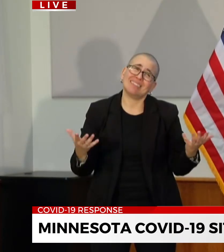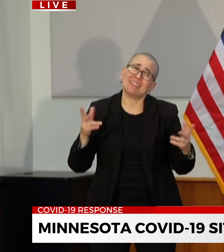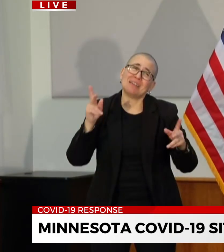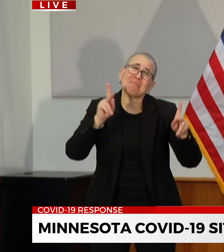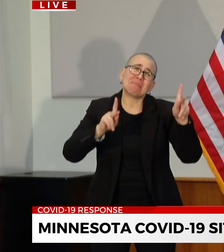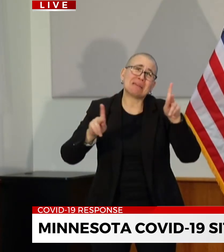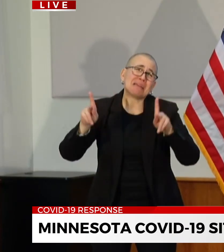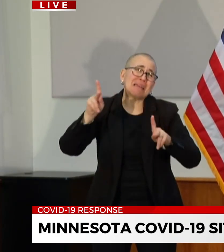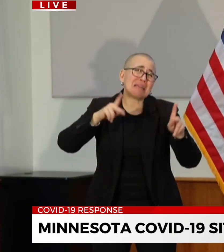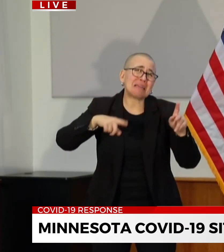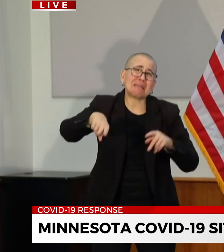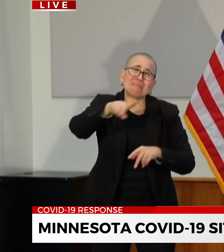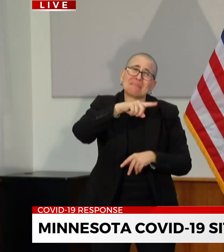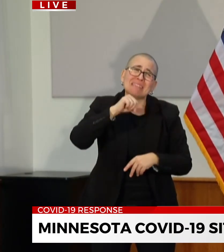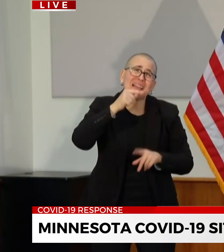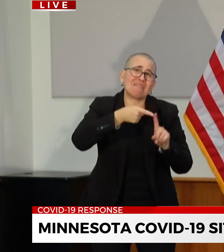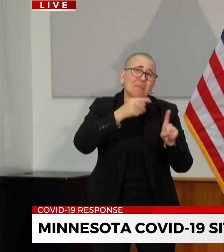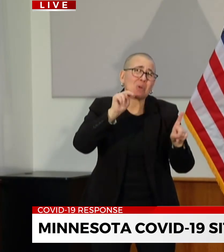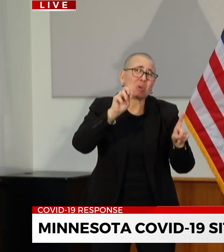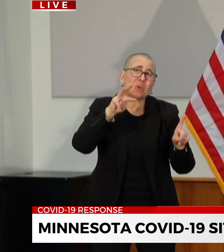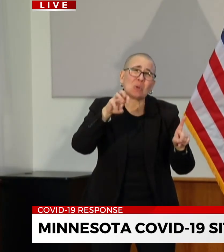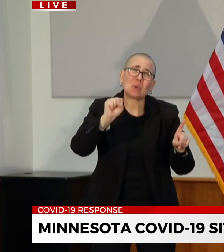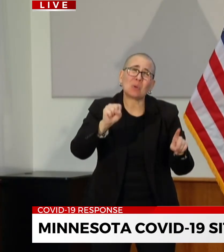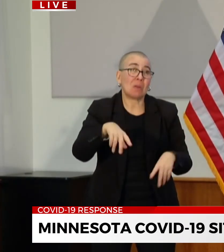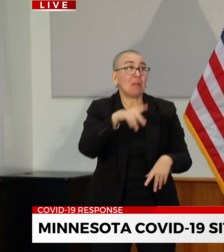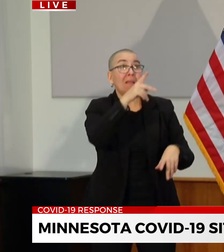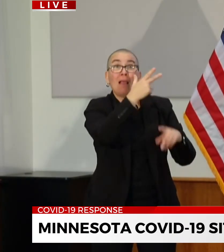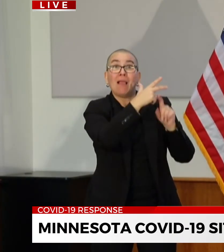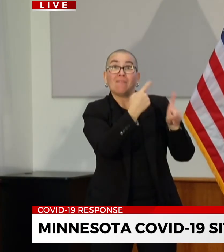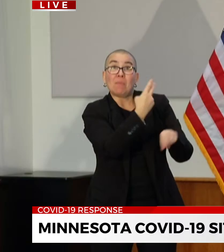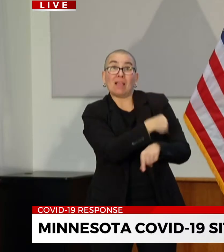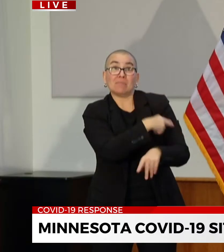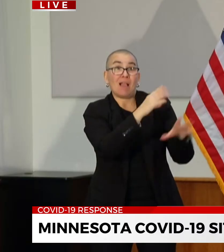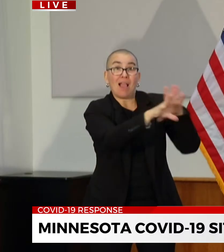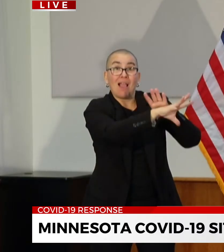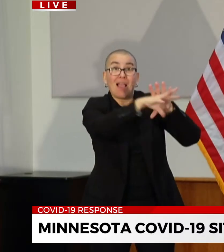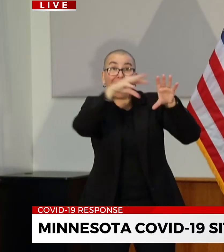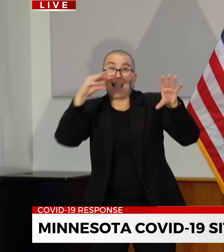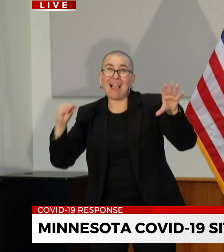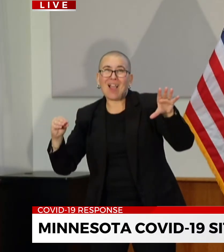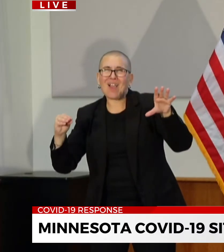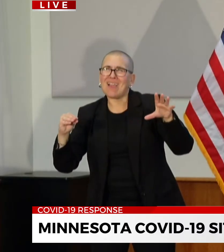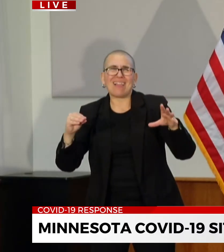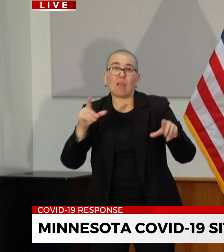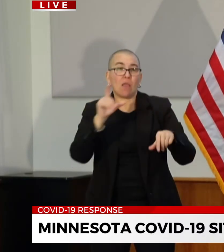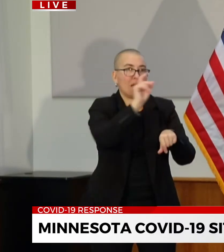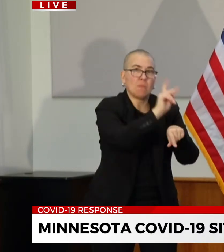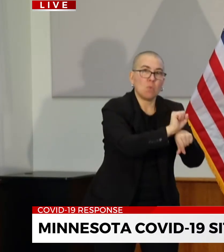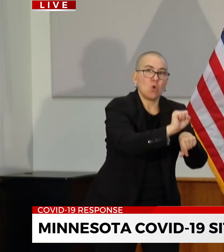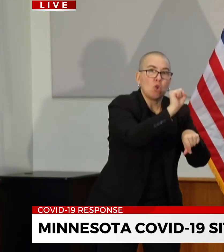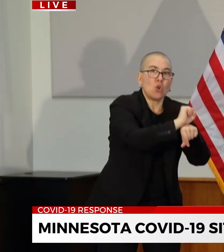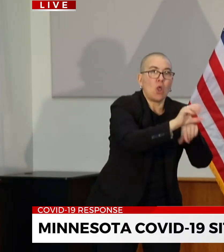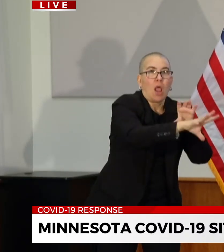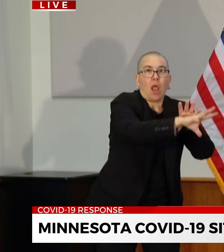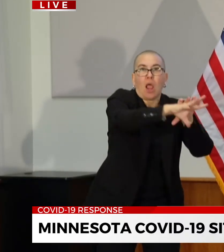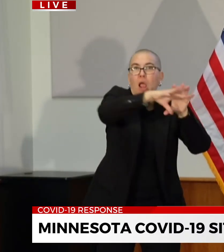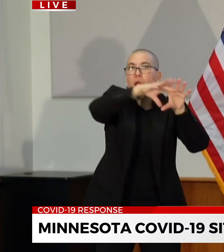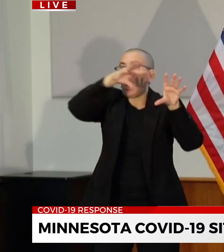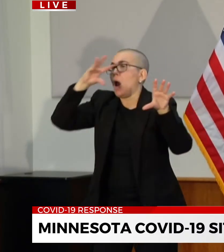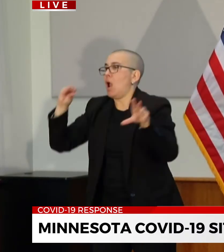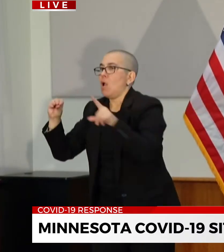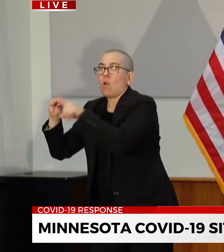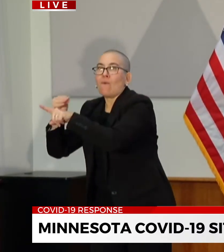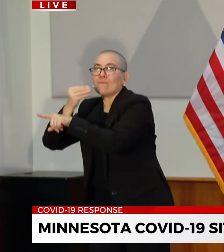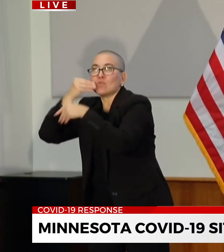hospital to long-term care. They're getting it from their workers in the community when they stop by to pick up food or something like that. But those types